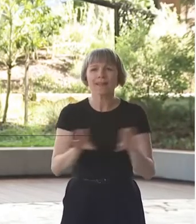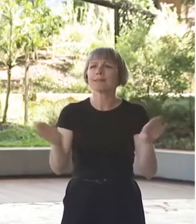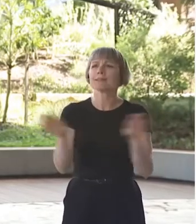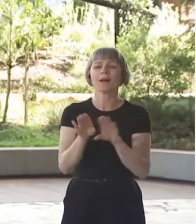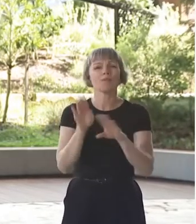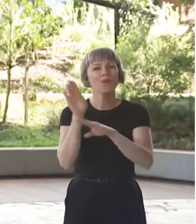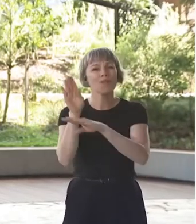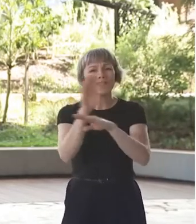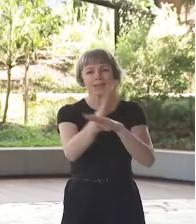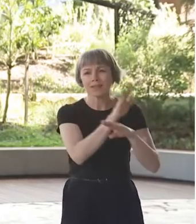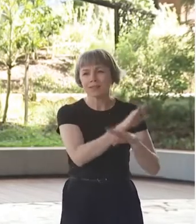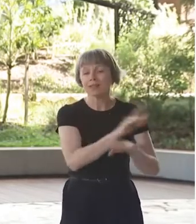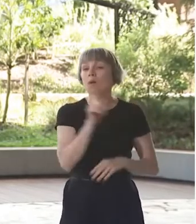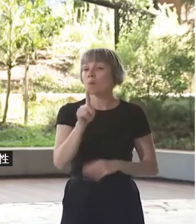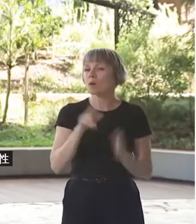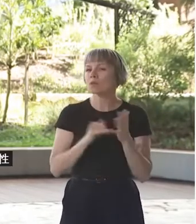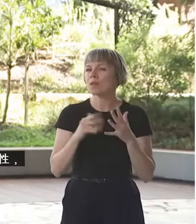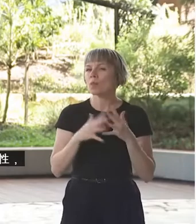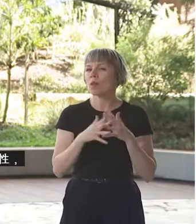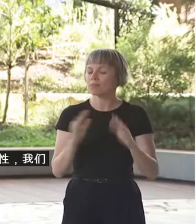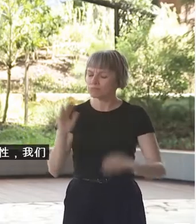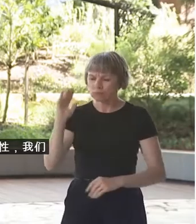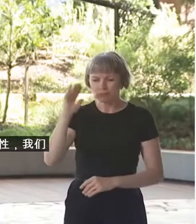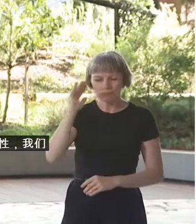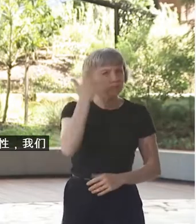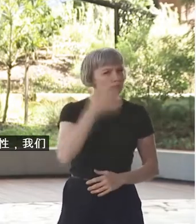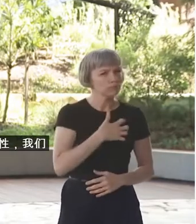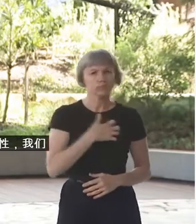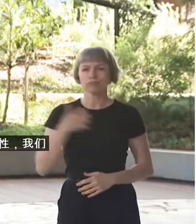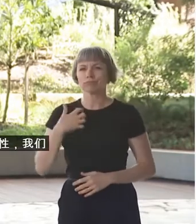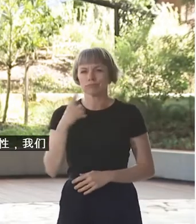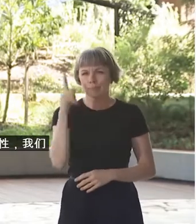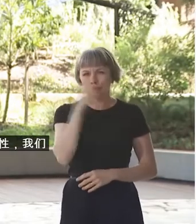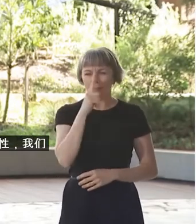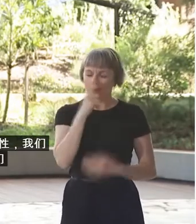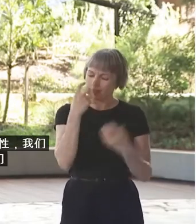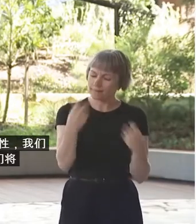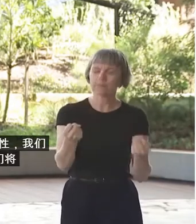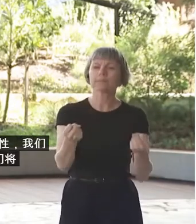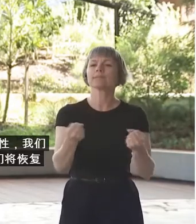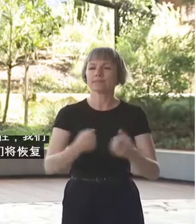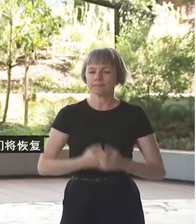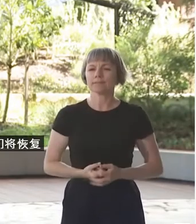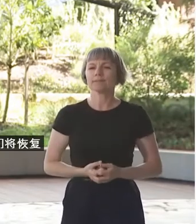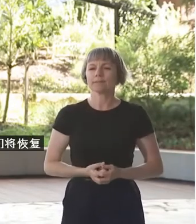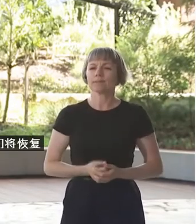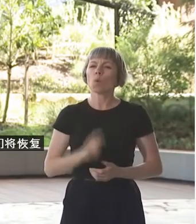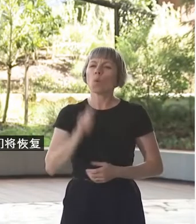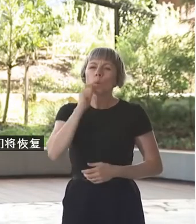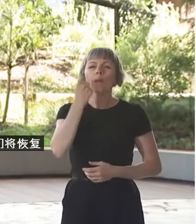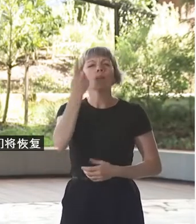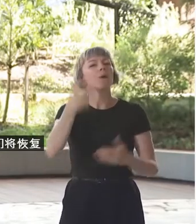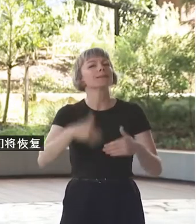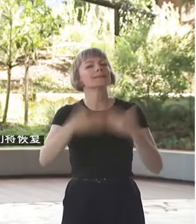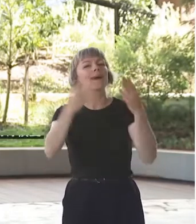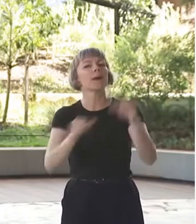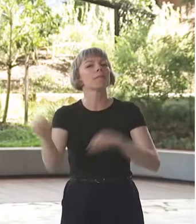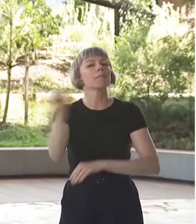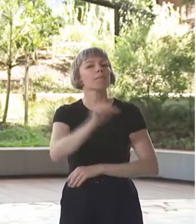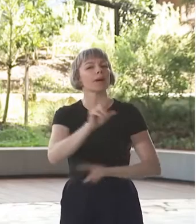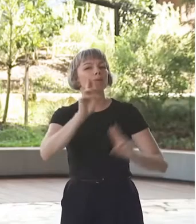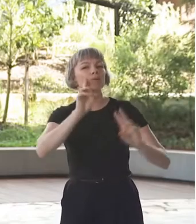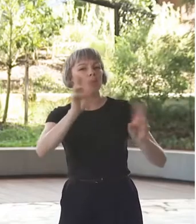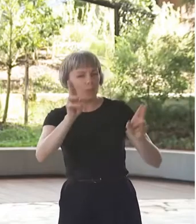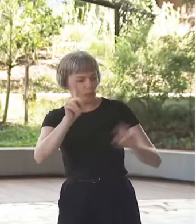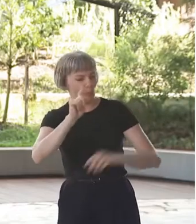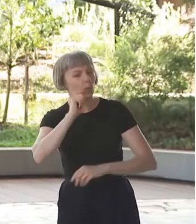incredibly strong. They're incredibly resilient. We will push through this. We will get back to normal, and there'll be other